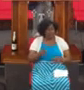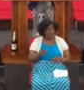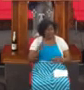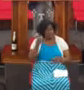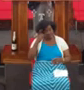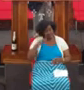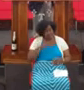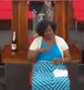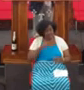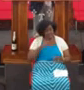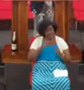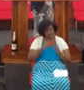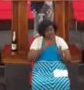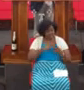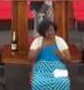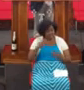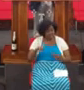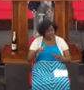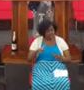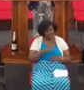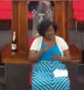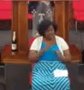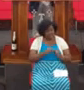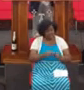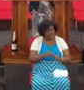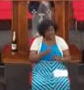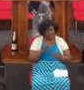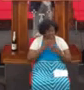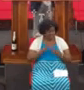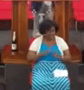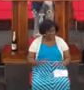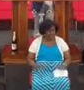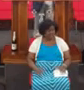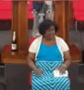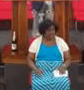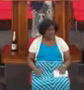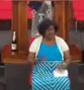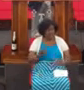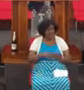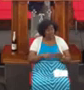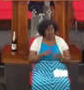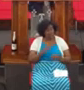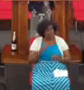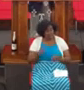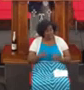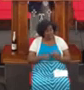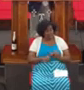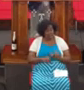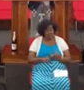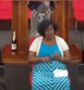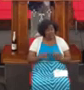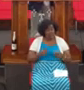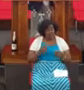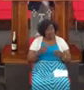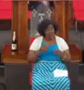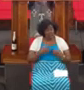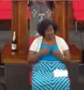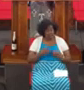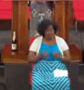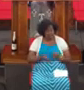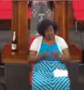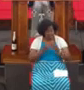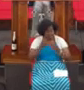to minister to them, and yet still we are silent. What an opportunity to try to get help for the man to